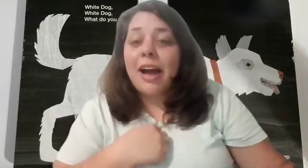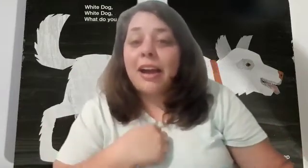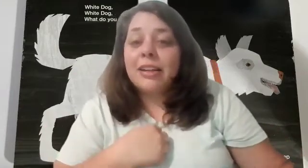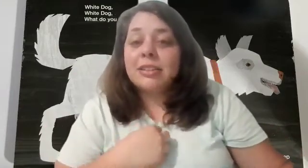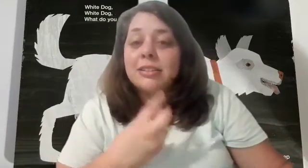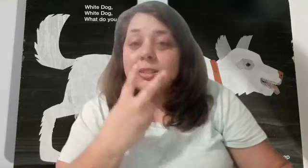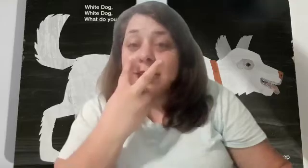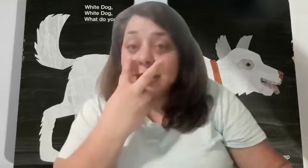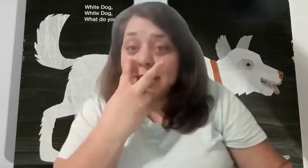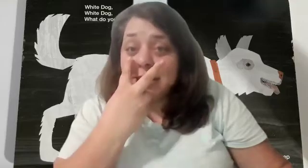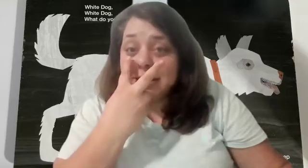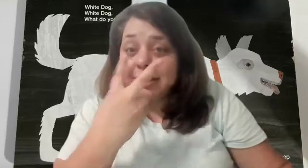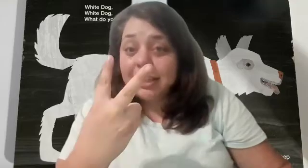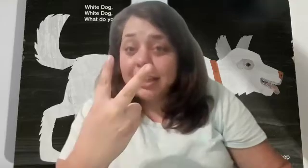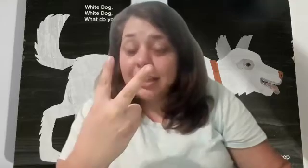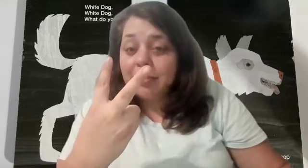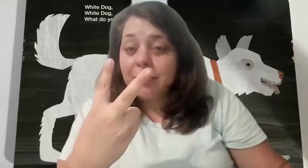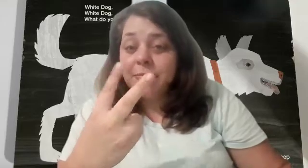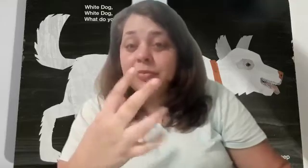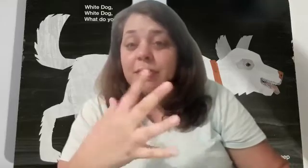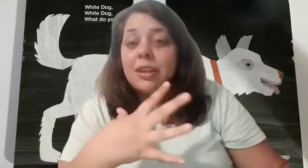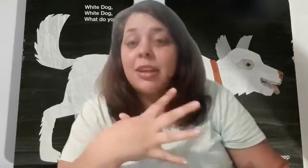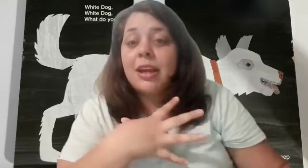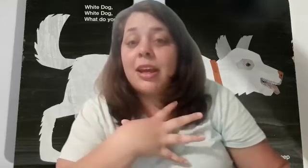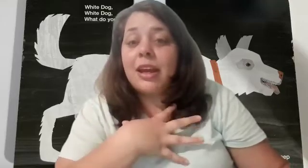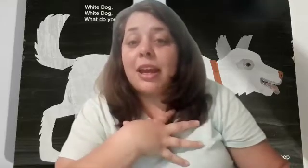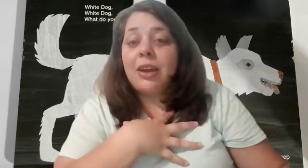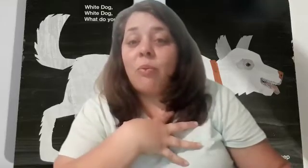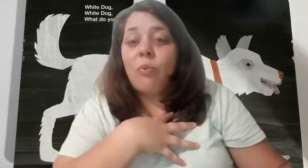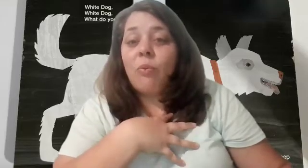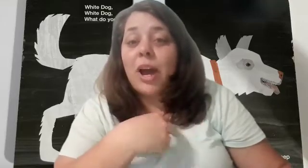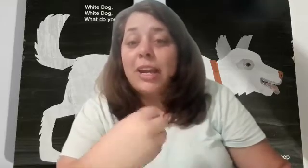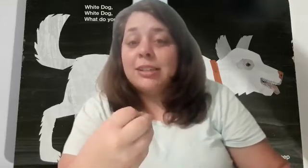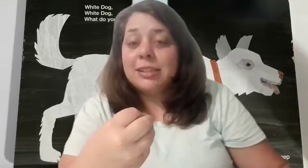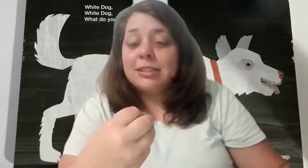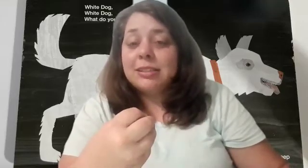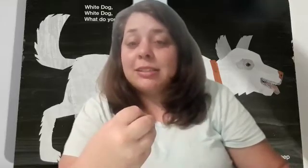I see a white